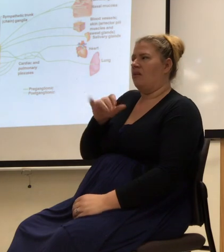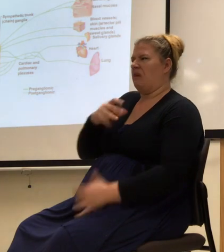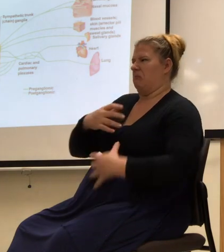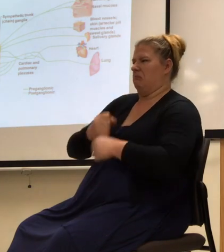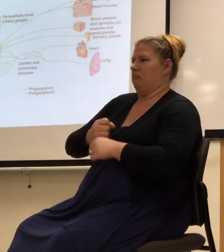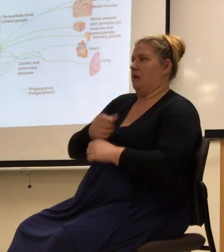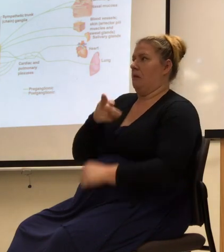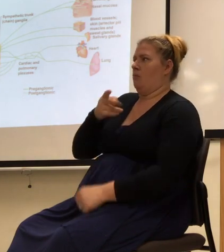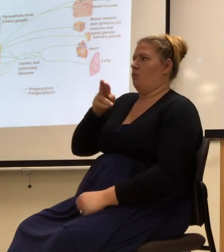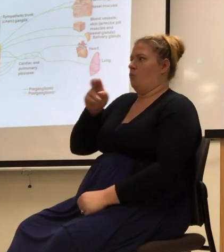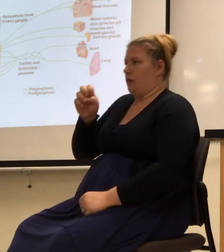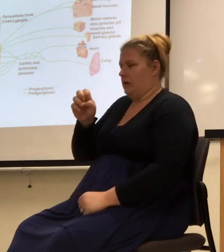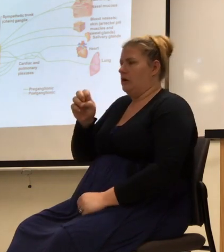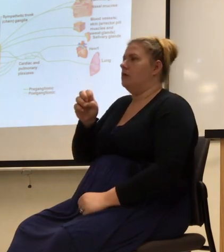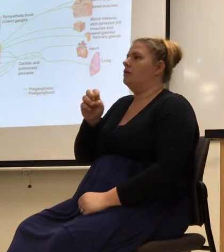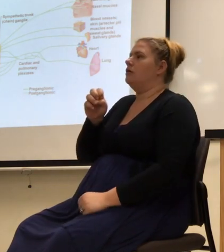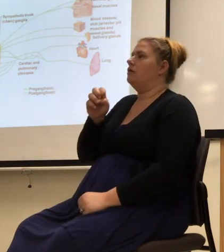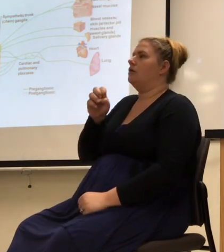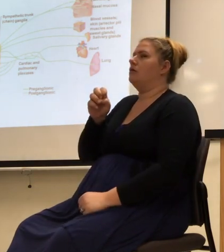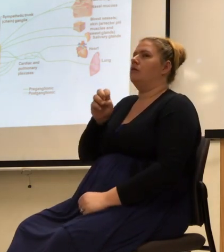It enters